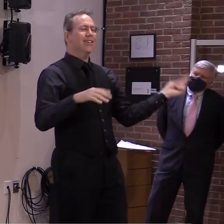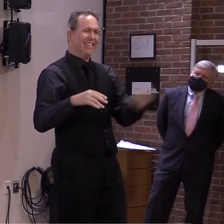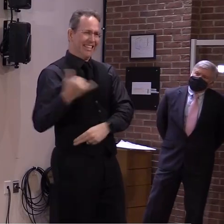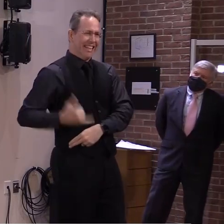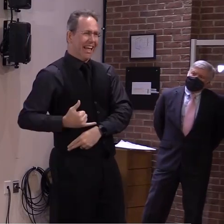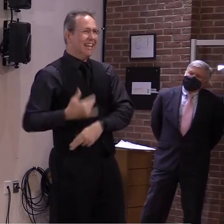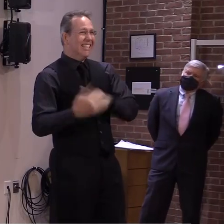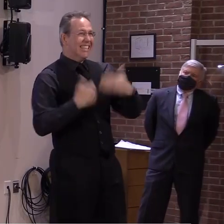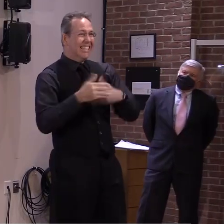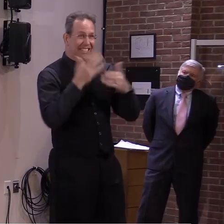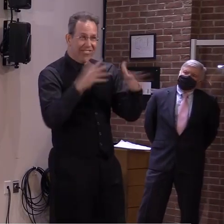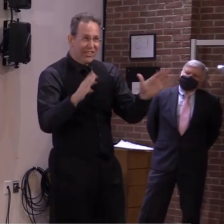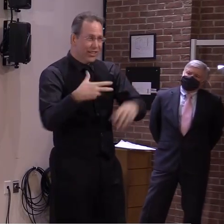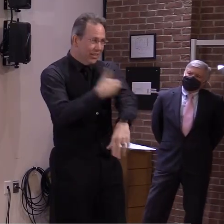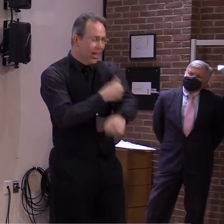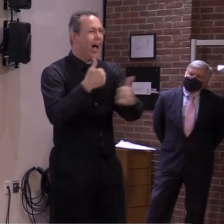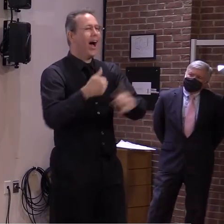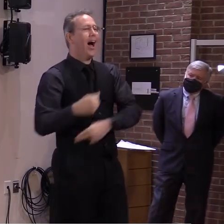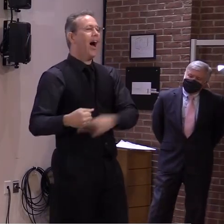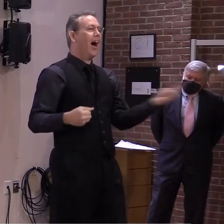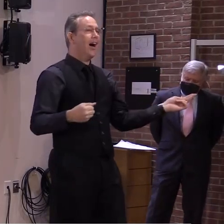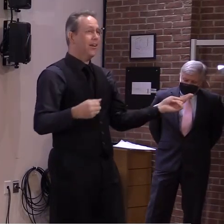So I feel the same way here.